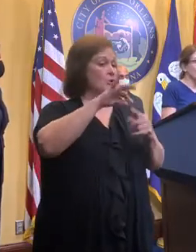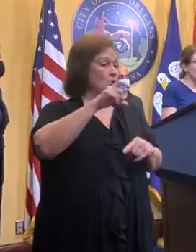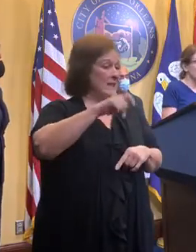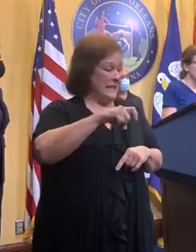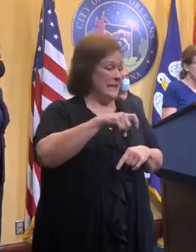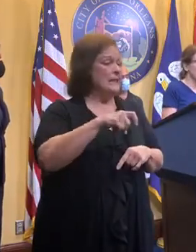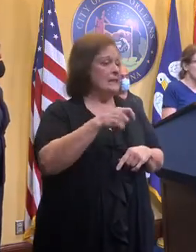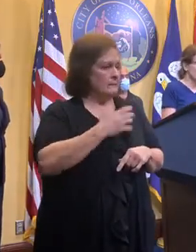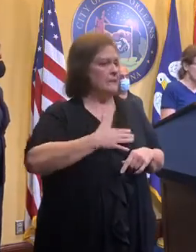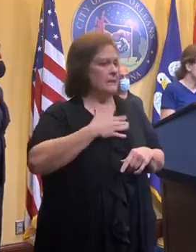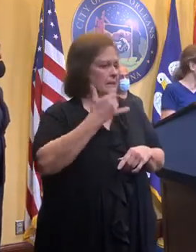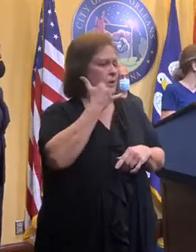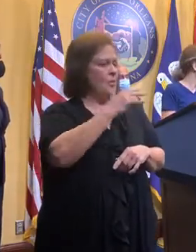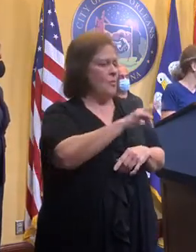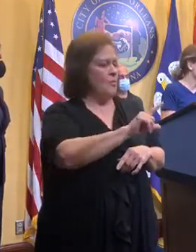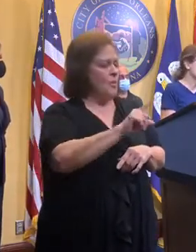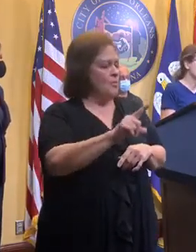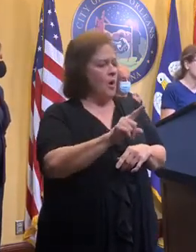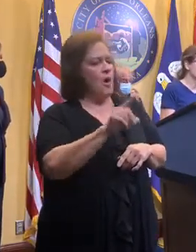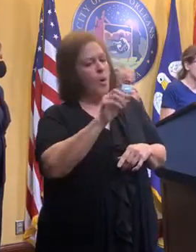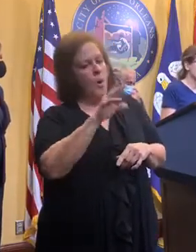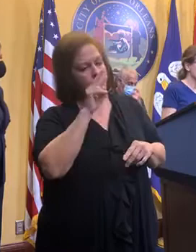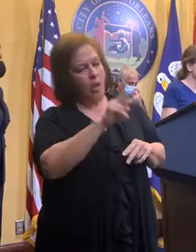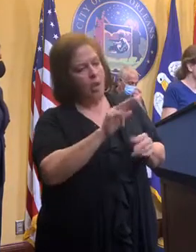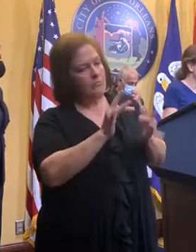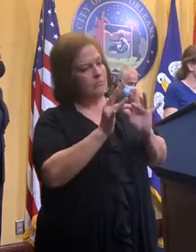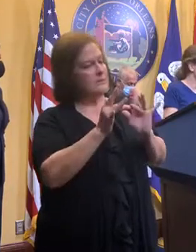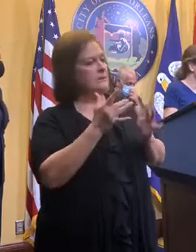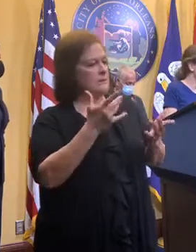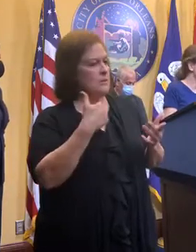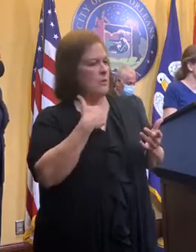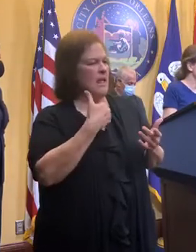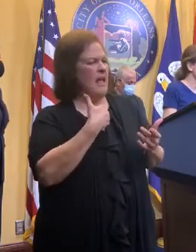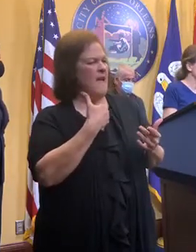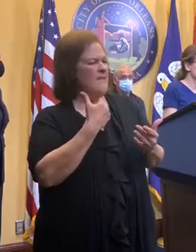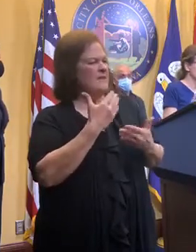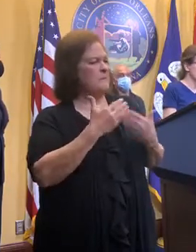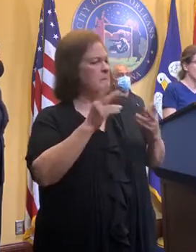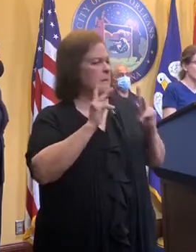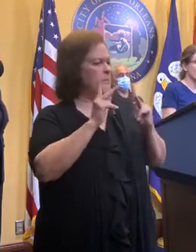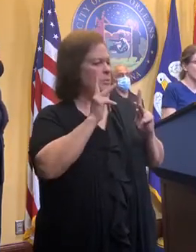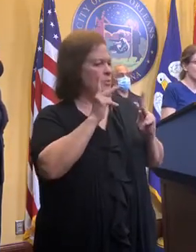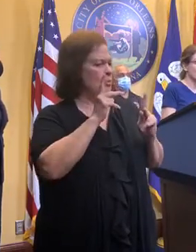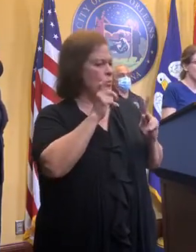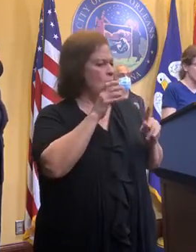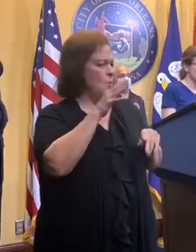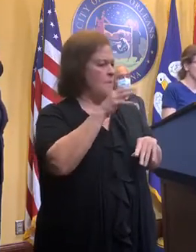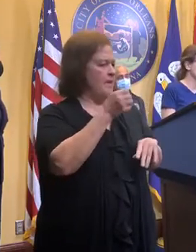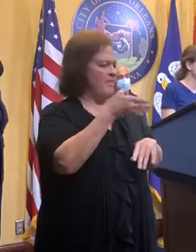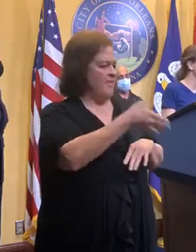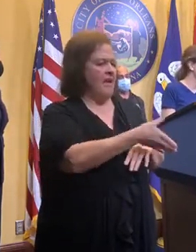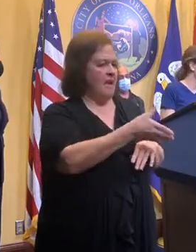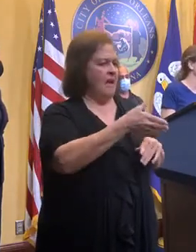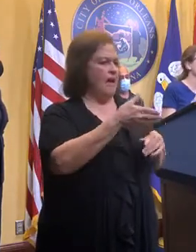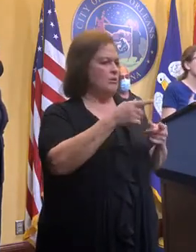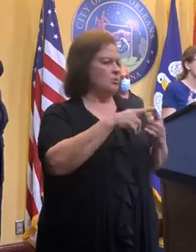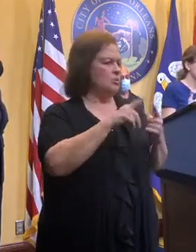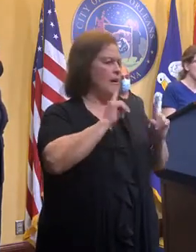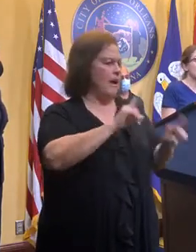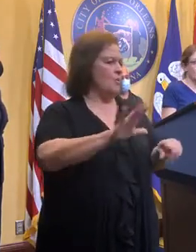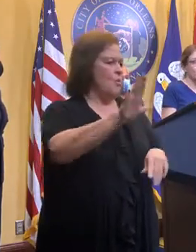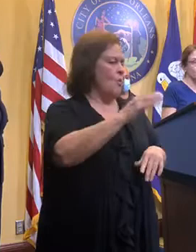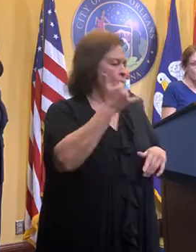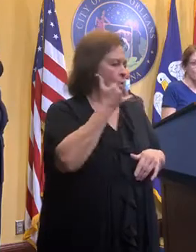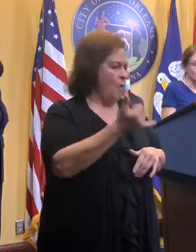Registry, please do call 311, go to the website. We will have extra folks available in the next day to take those calls. We've gotten